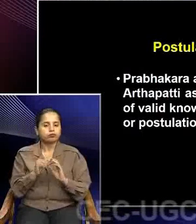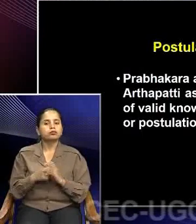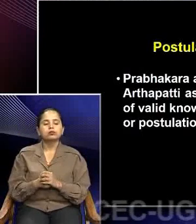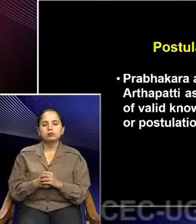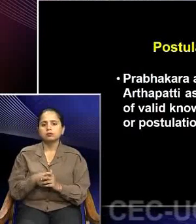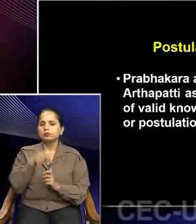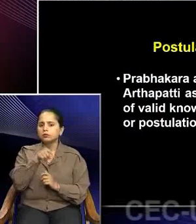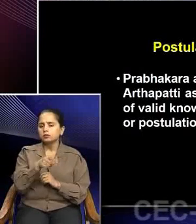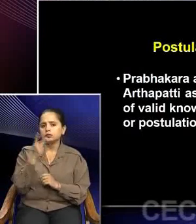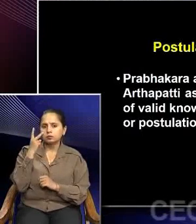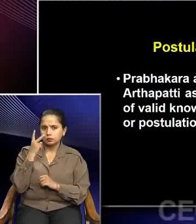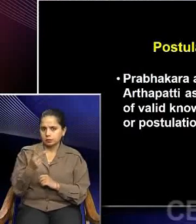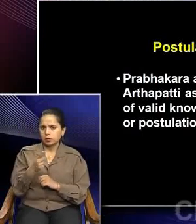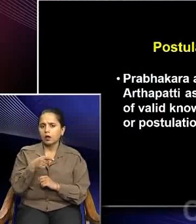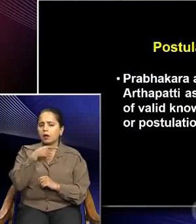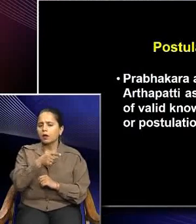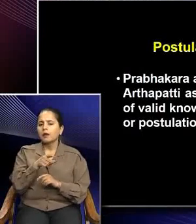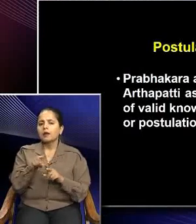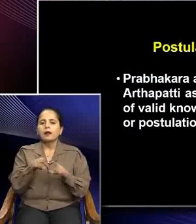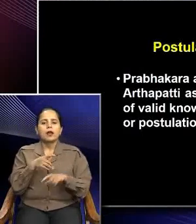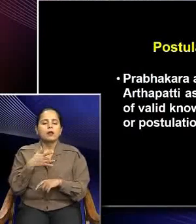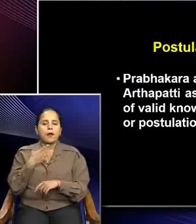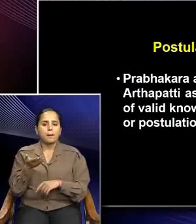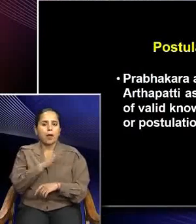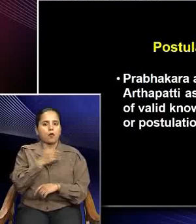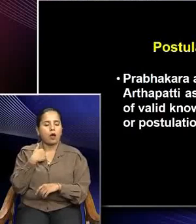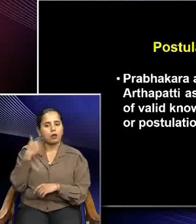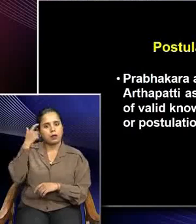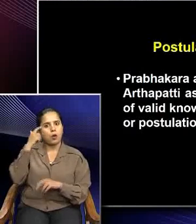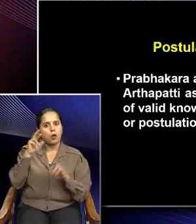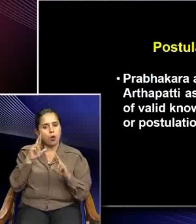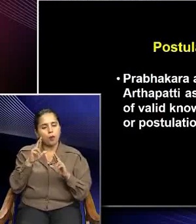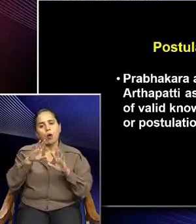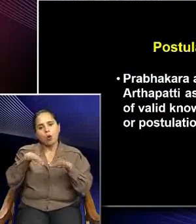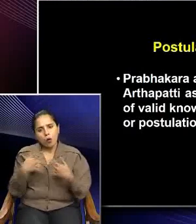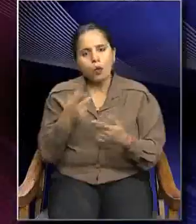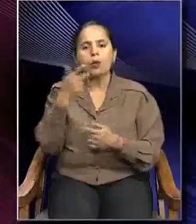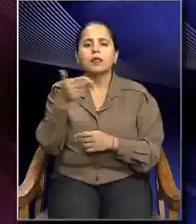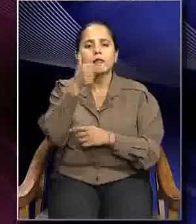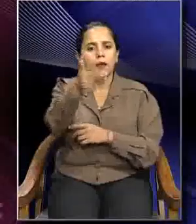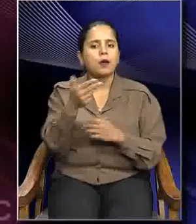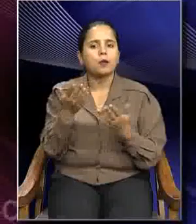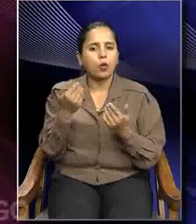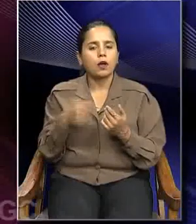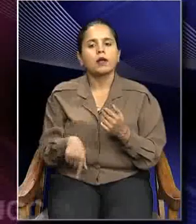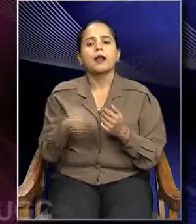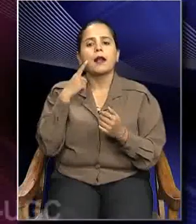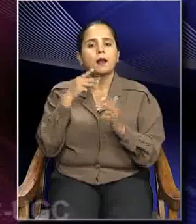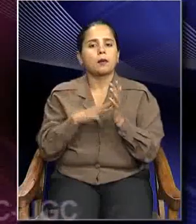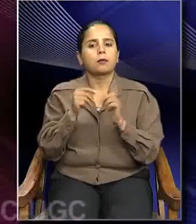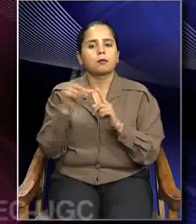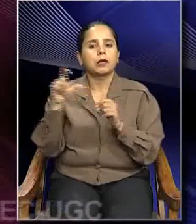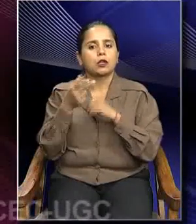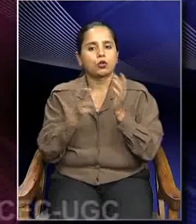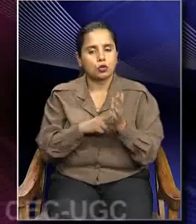It is presumption or postulation, or you can also call it as implication.